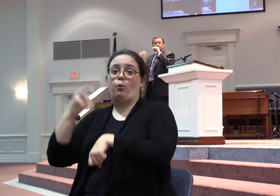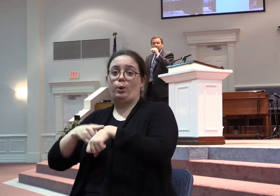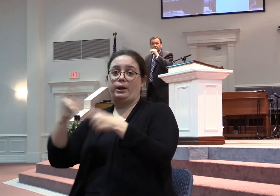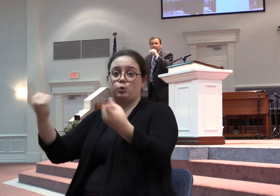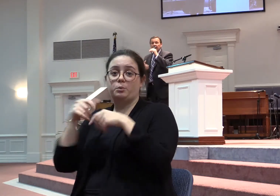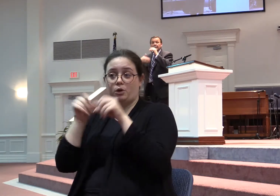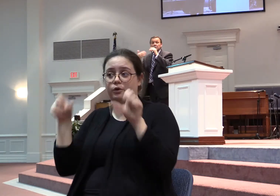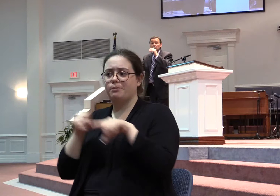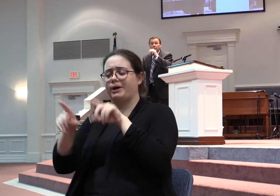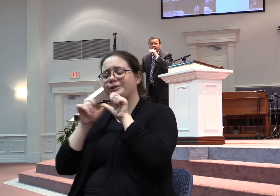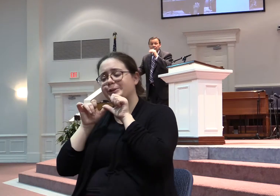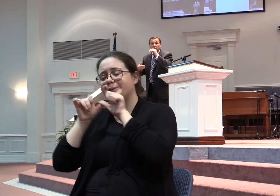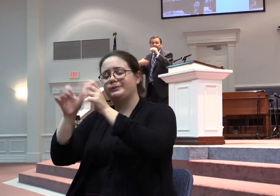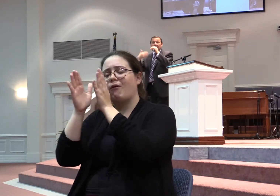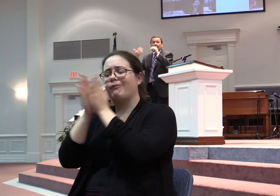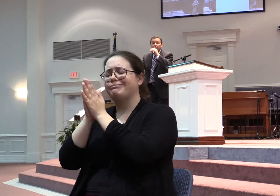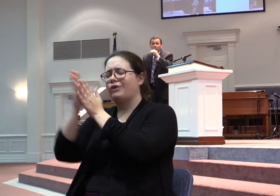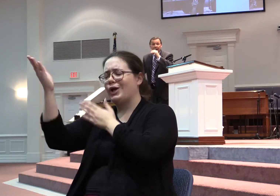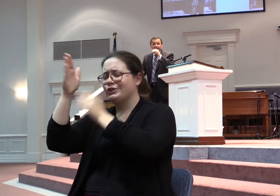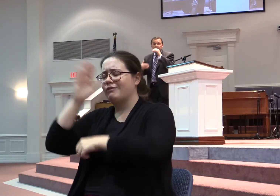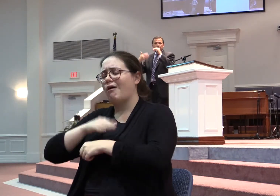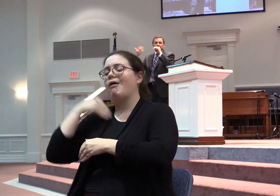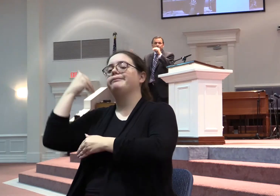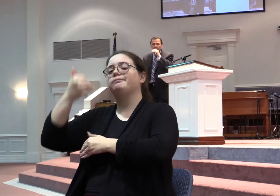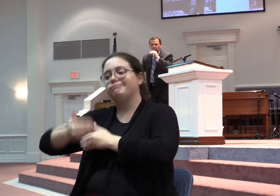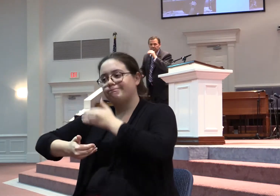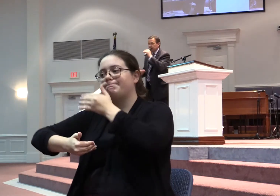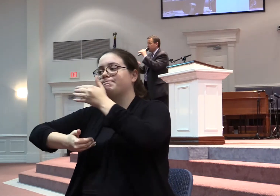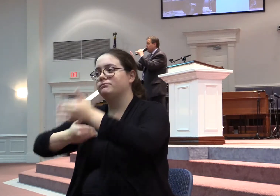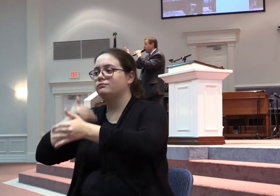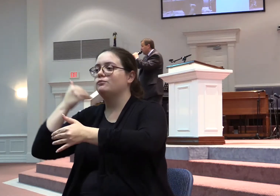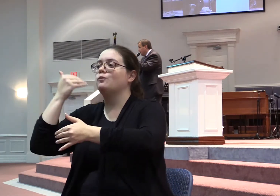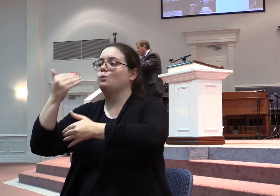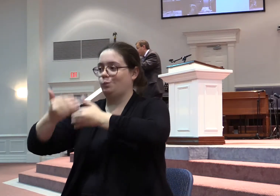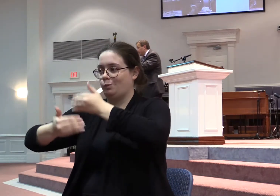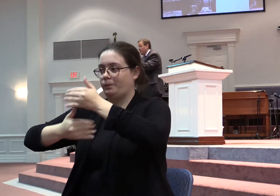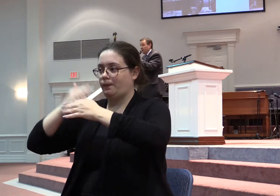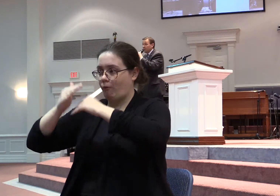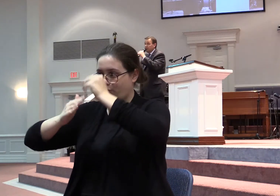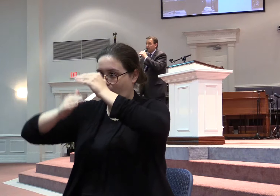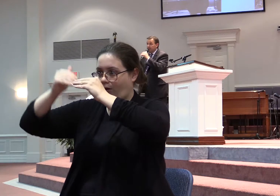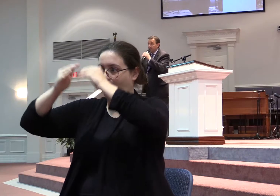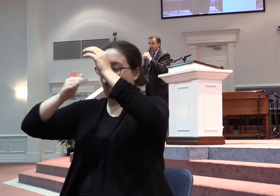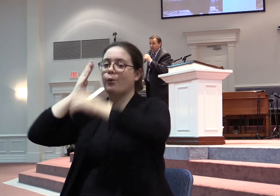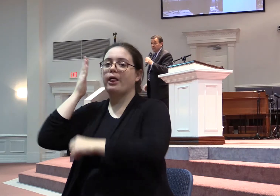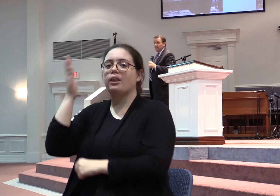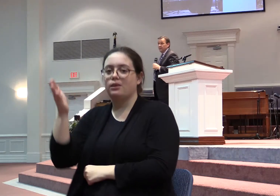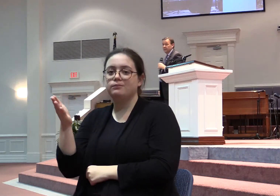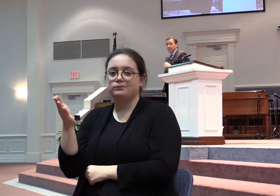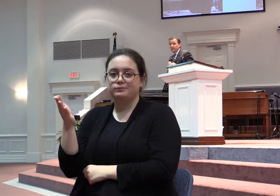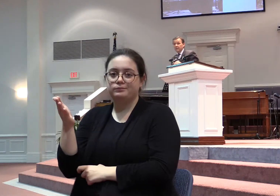just keep living for God, it's little by little. It's line upon line. It's precept upon precept. It's here a sermon, there a